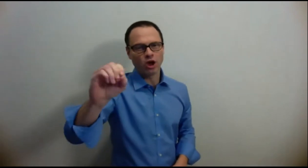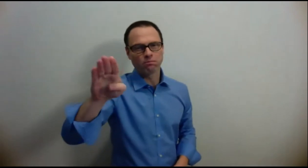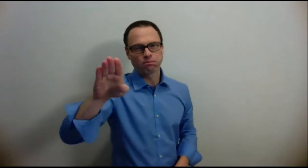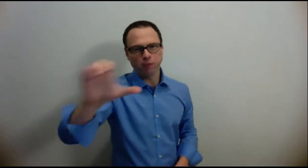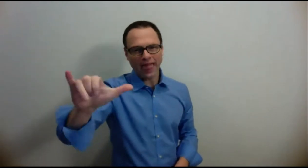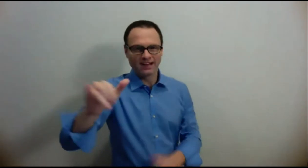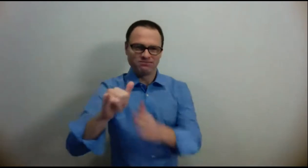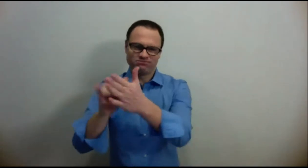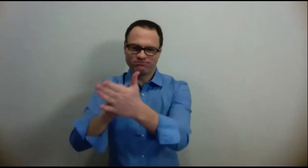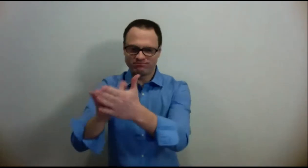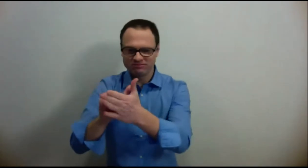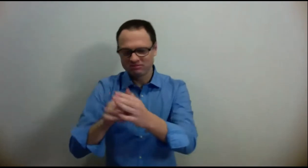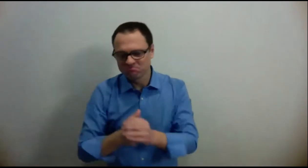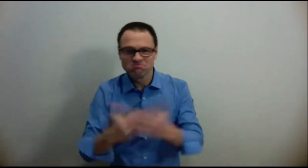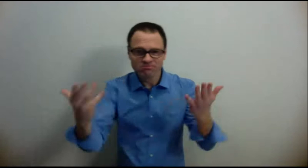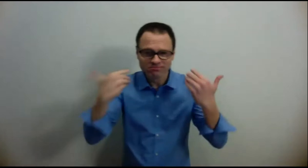Pozdravljeni vsi skupaj.